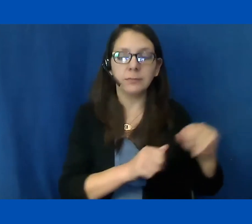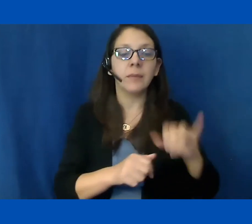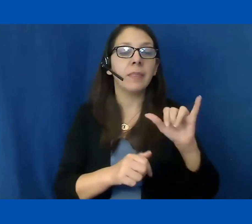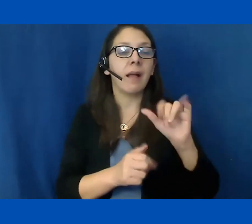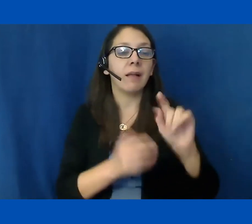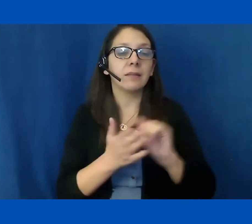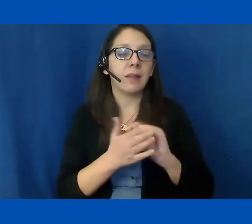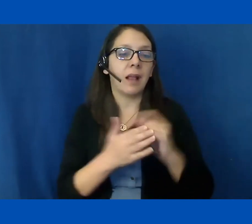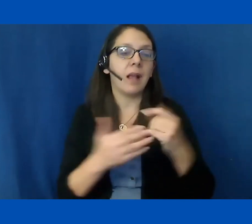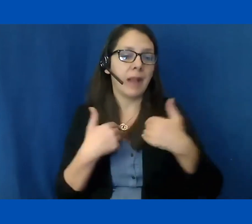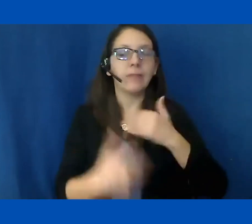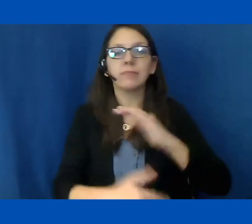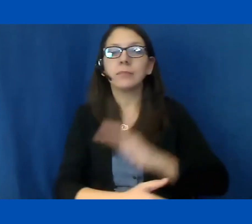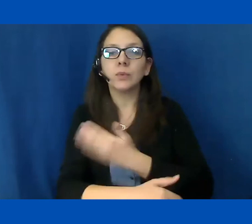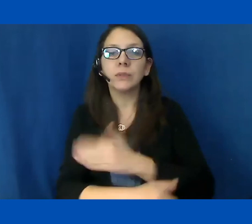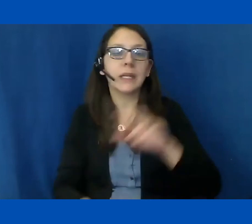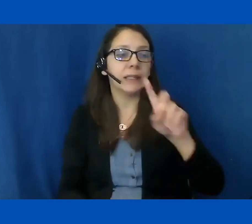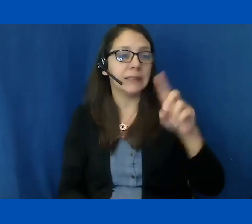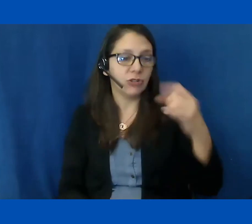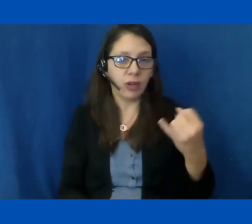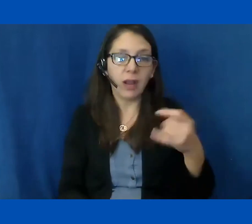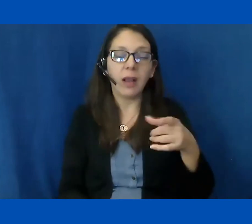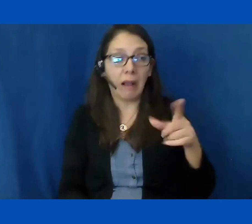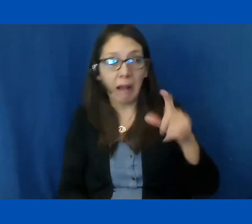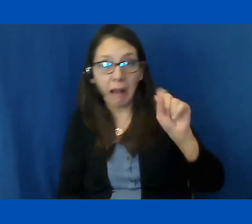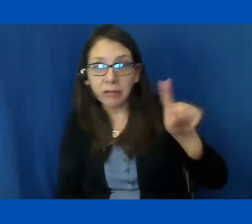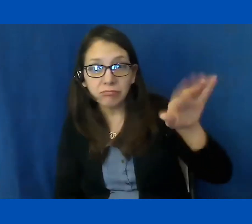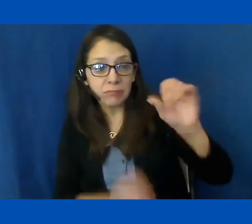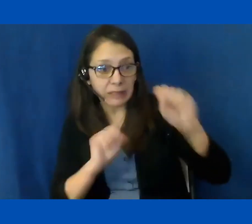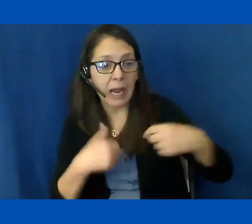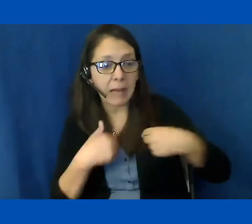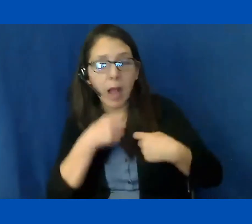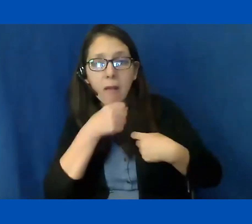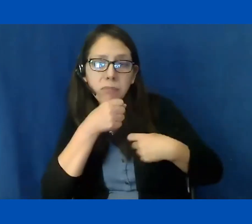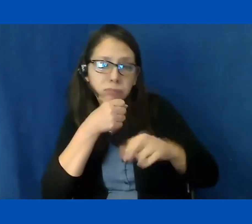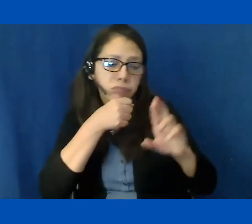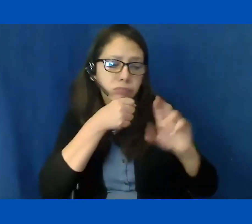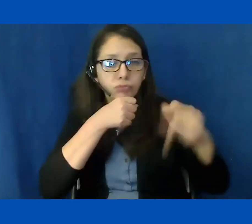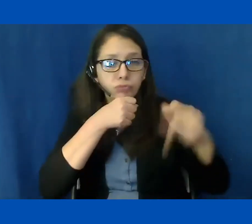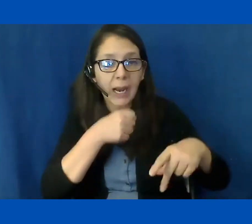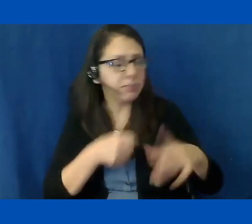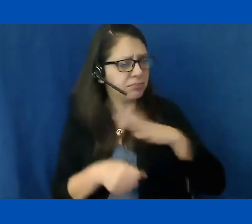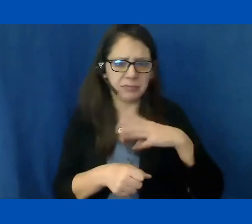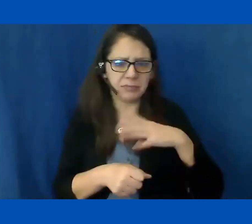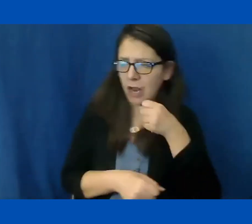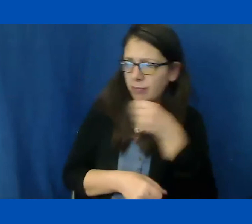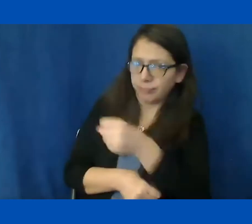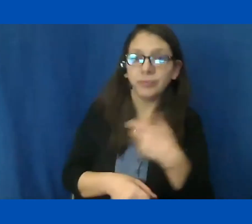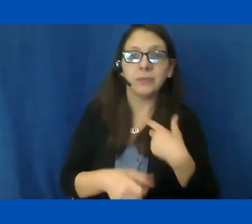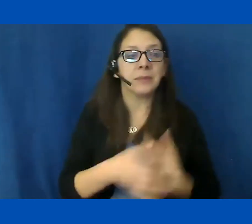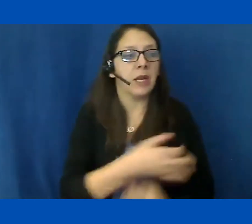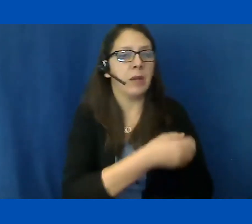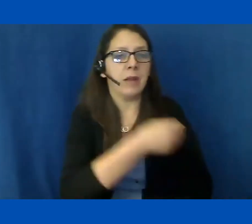So of course I'm like, hey, can I rap? And yeah, he gave me the mic, and I threw something down. And the first moment that you're able to say,